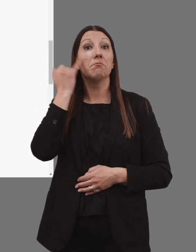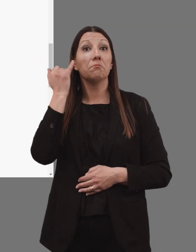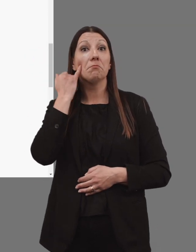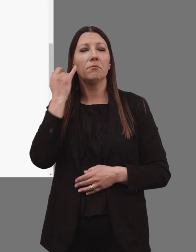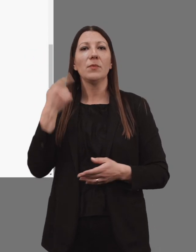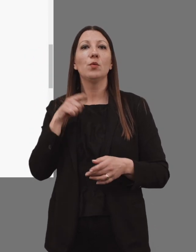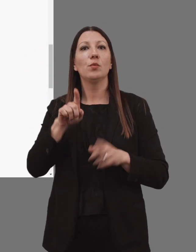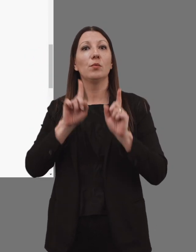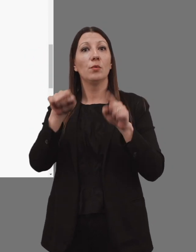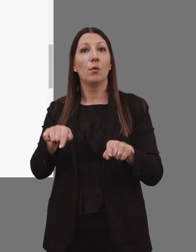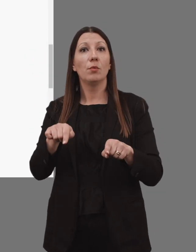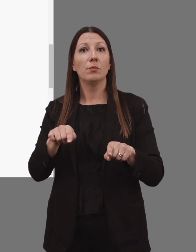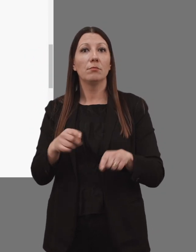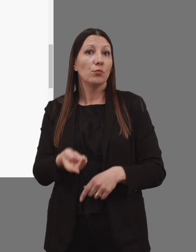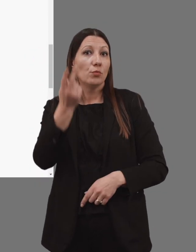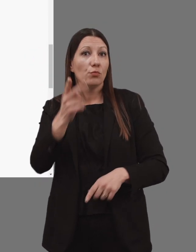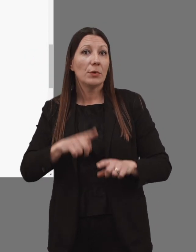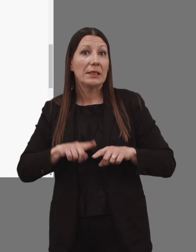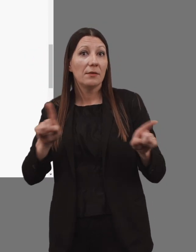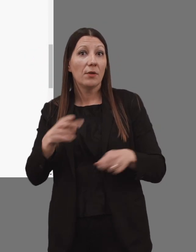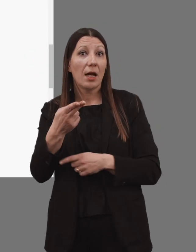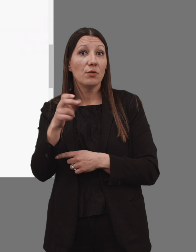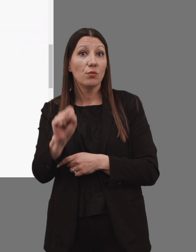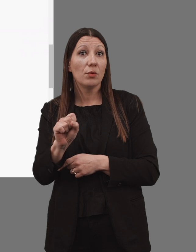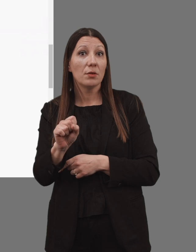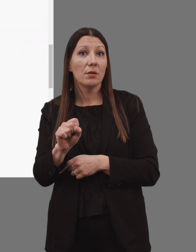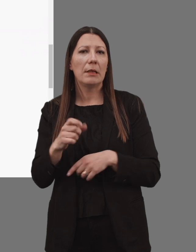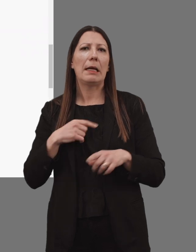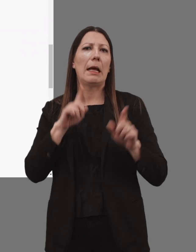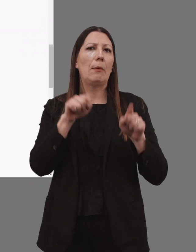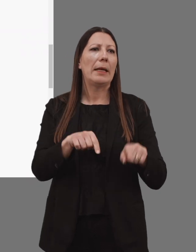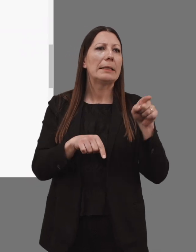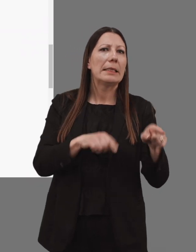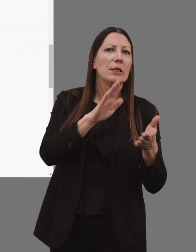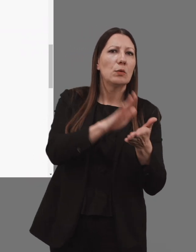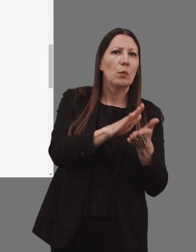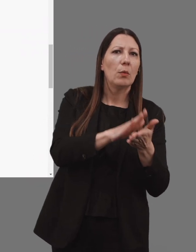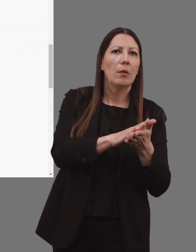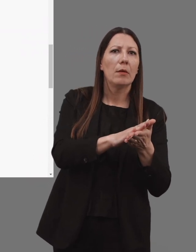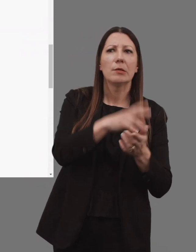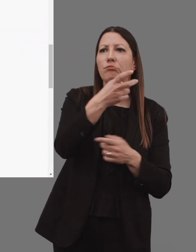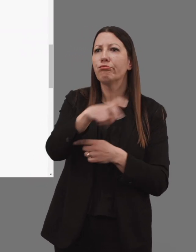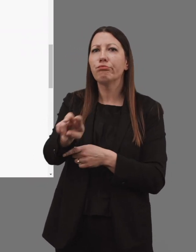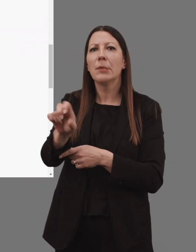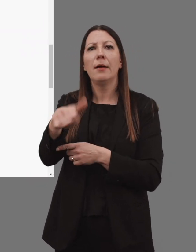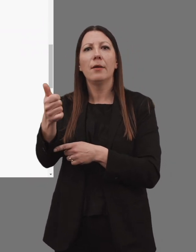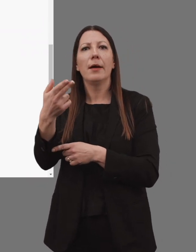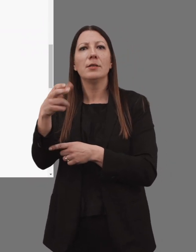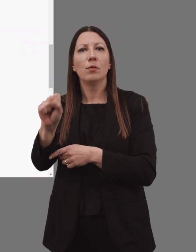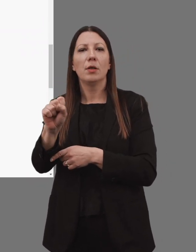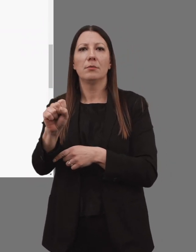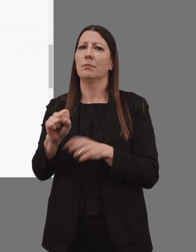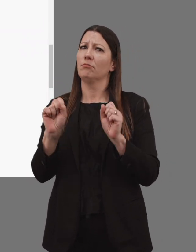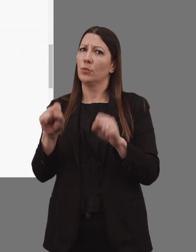and maybe you were at a different high school as well for part of your grade 12 year, for example. You can click